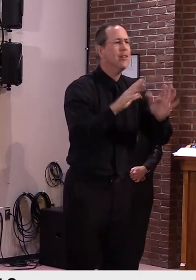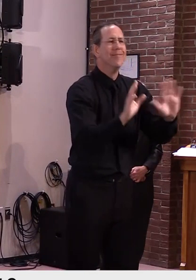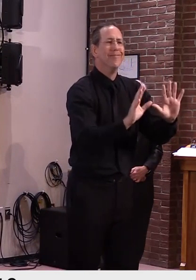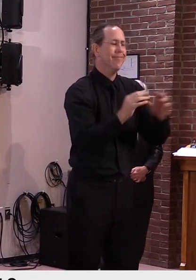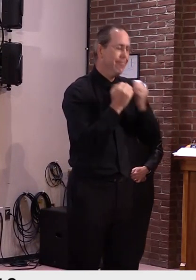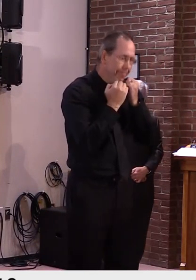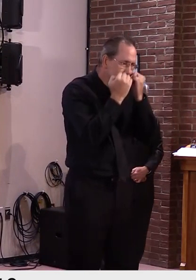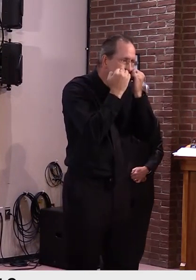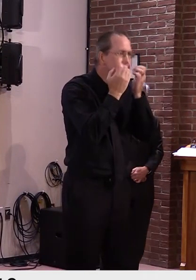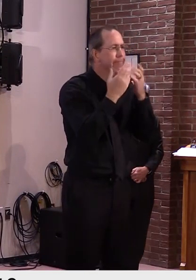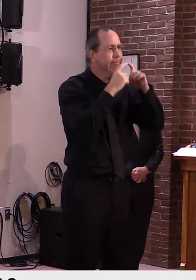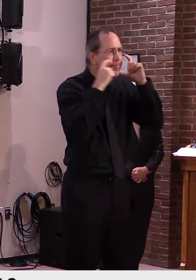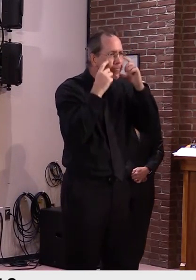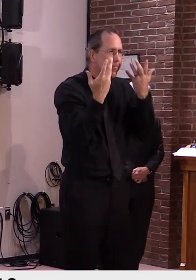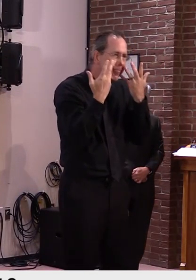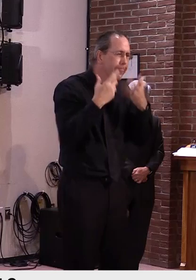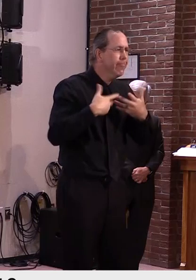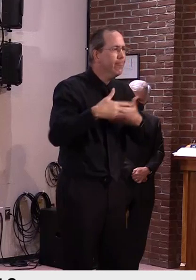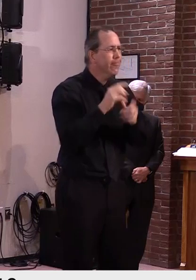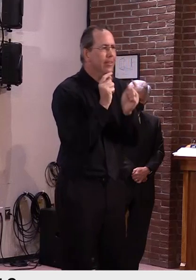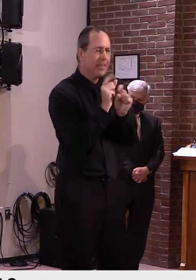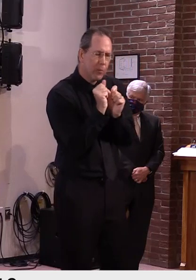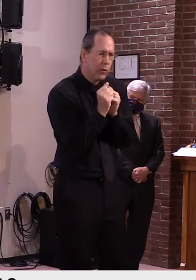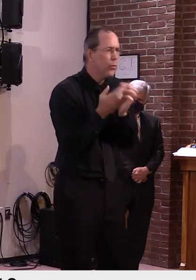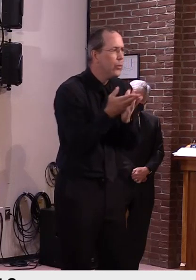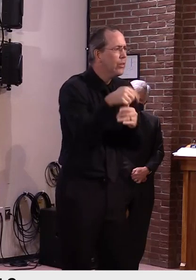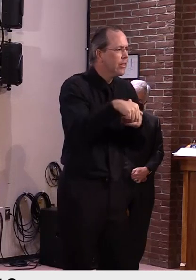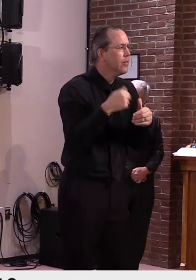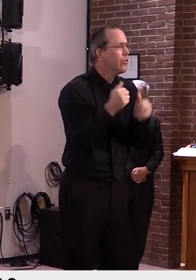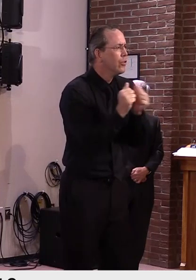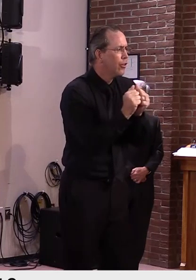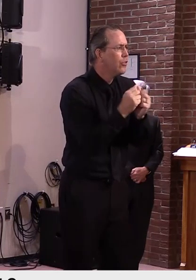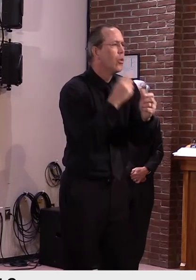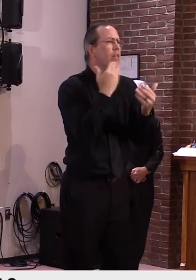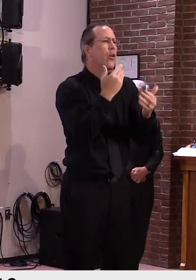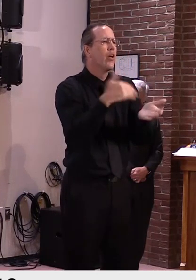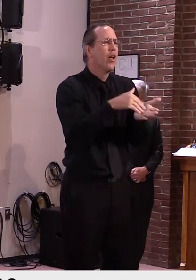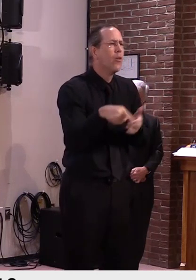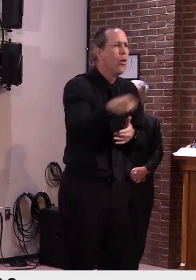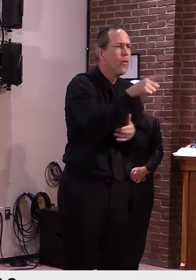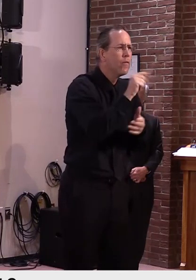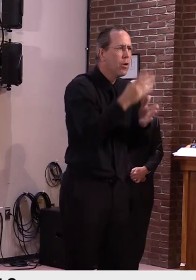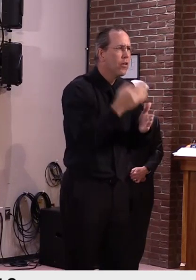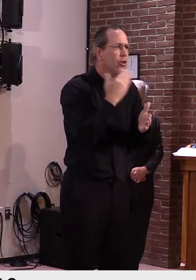together. Thank you again for your support. I'll now turn it over to Dr. Levine.